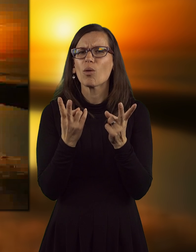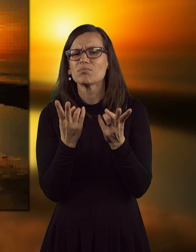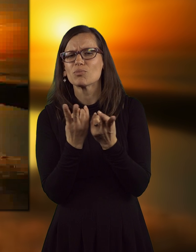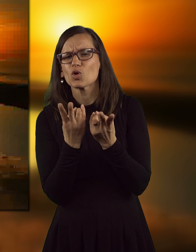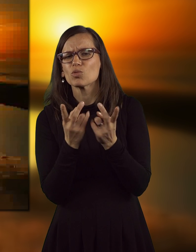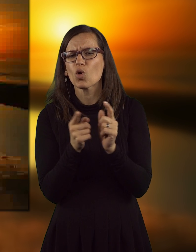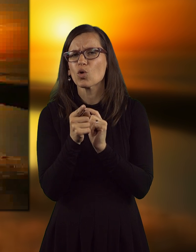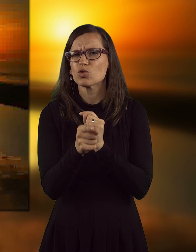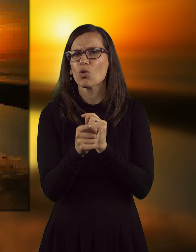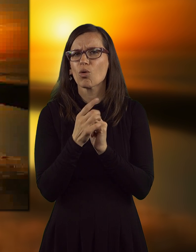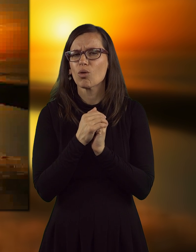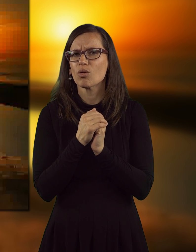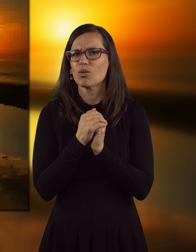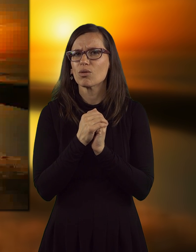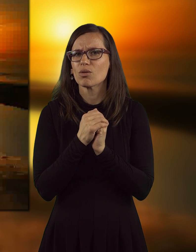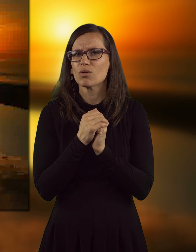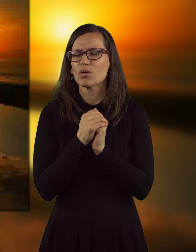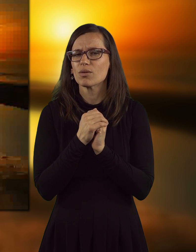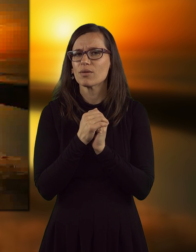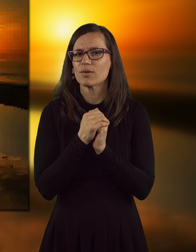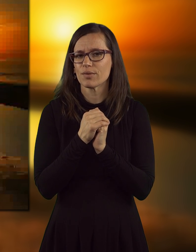like this. Okay.